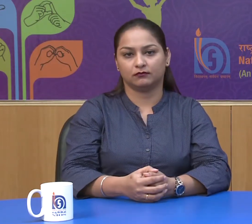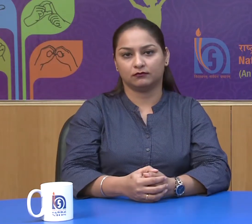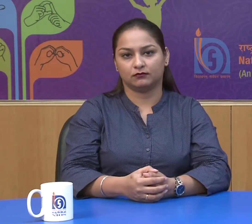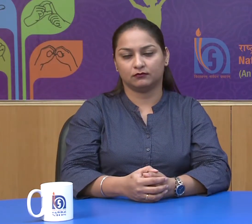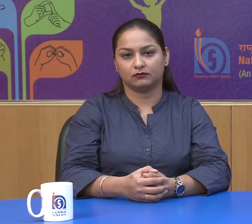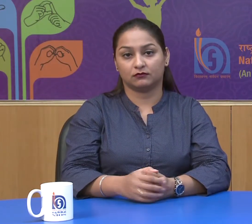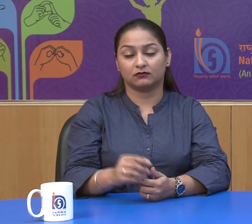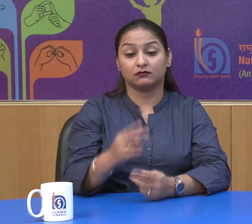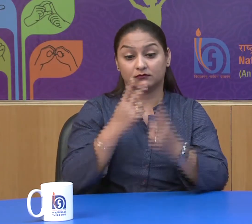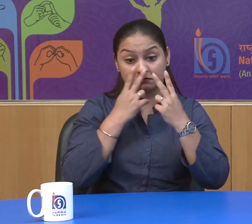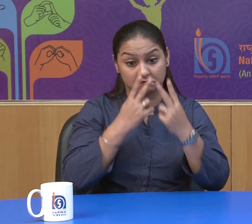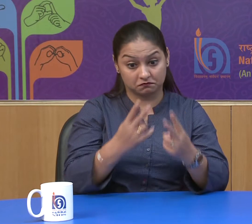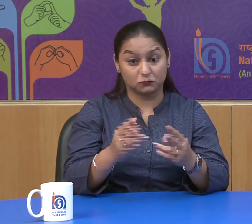In spite of such a favorable